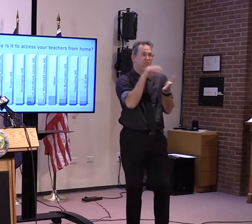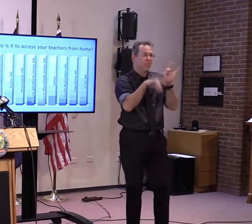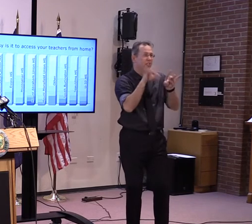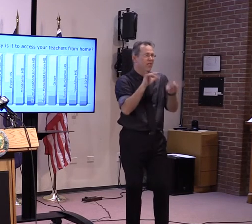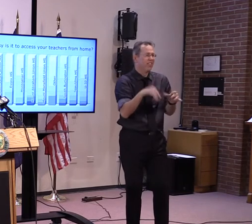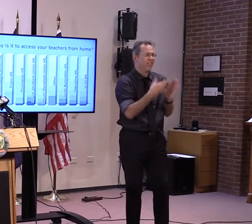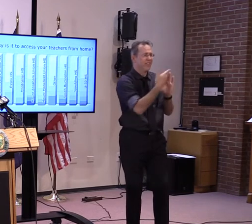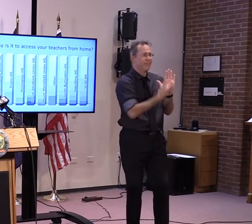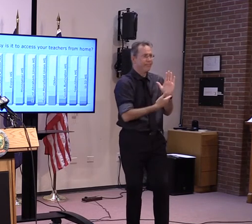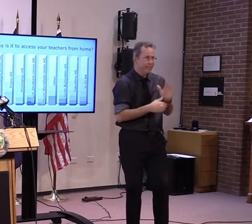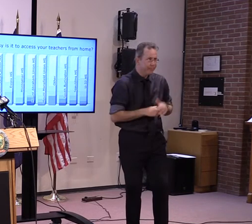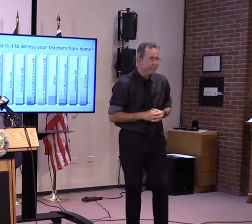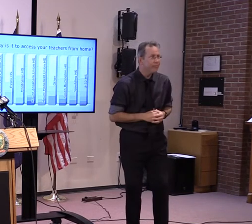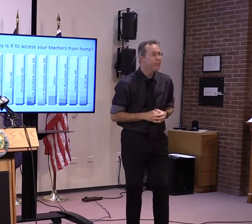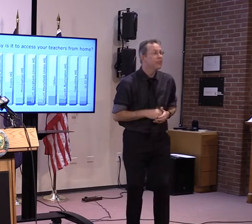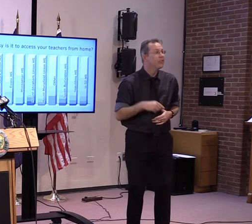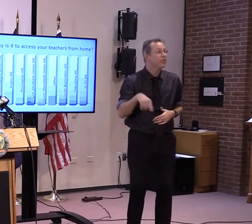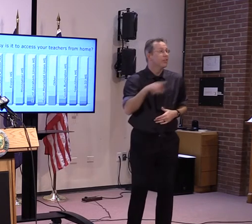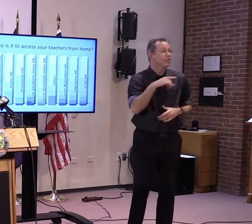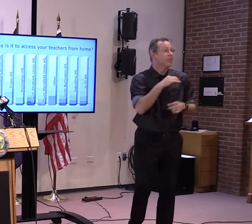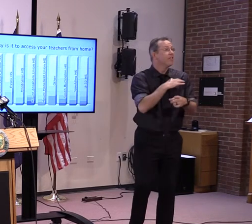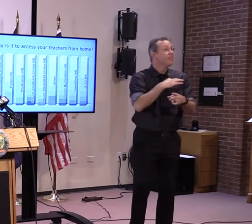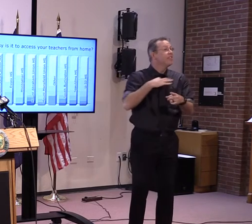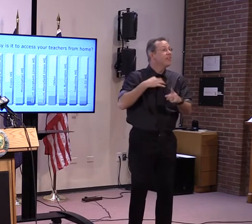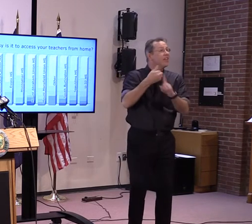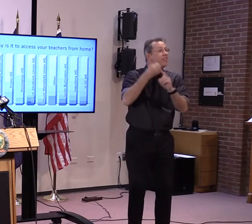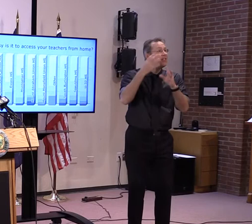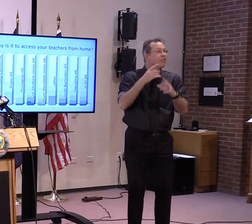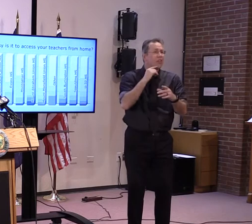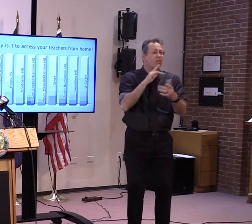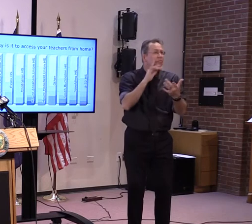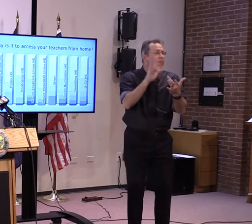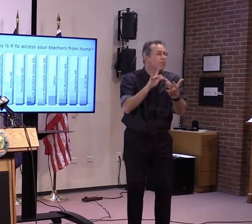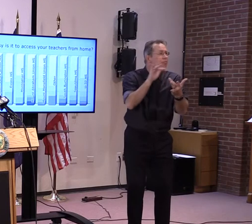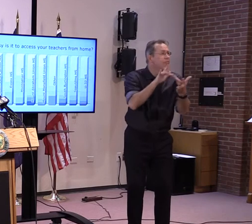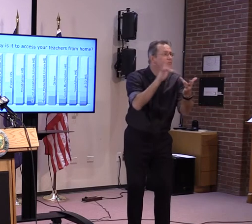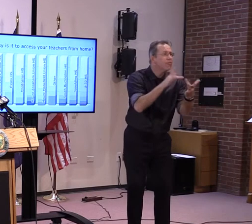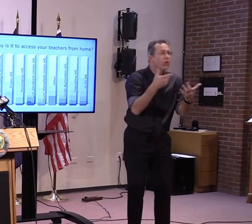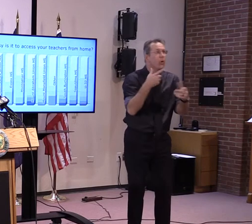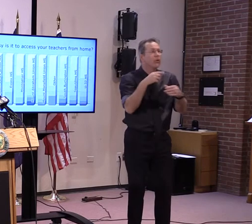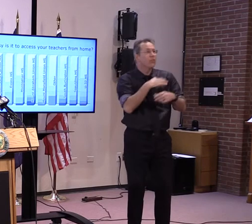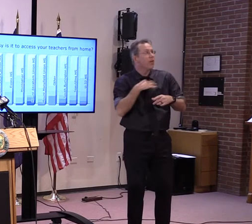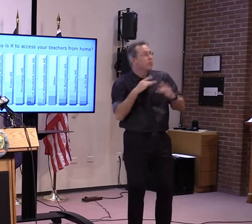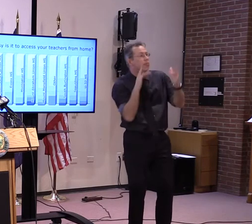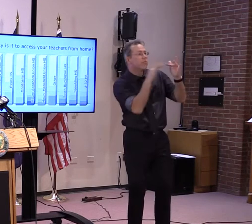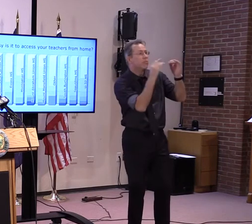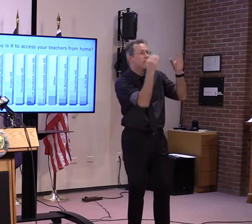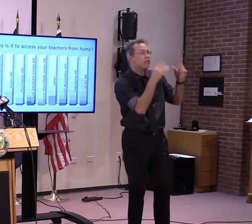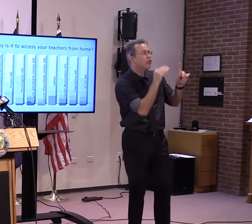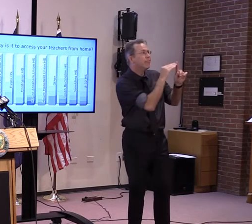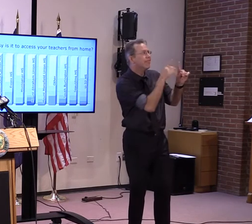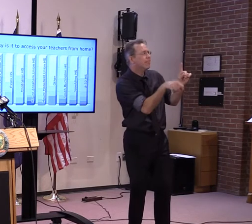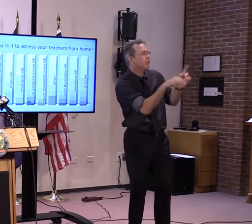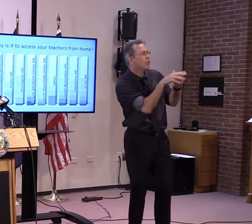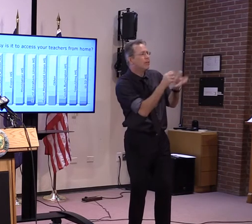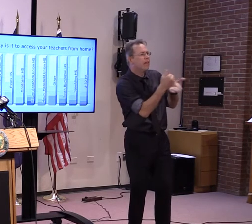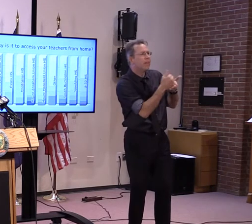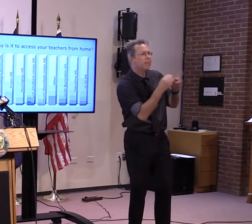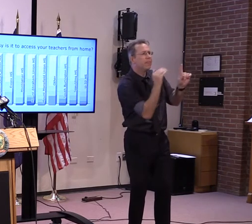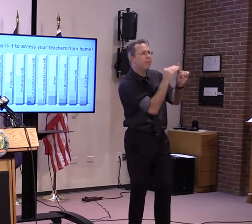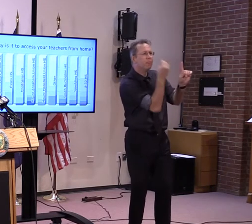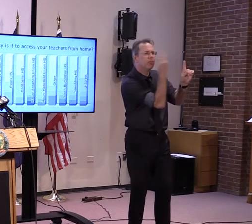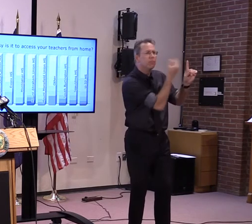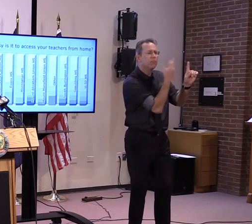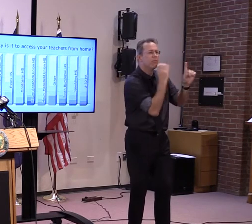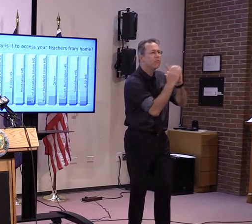don't reach out to students, and that can be another level of just a barrier for students to learn, and